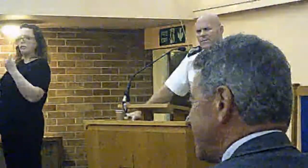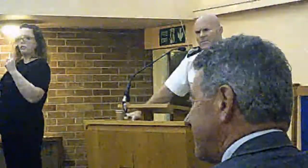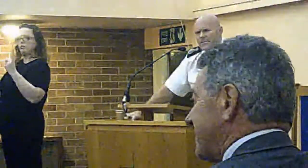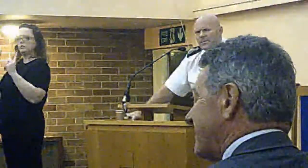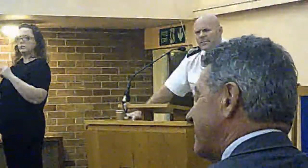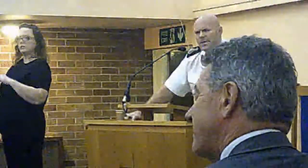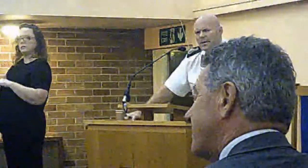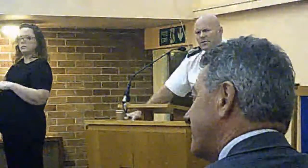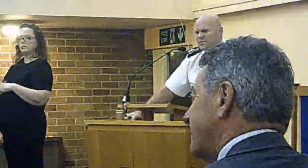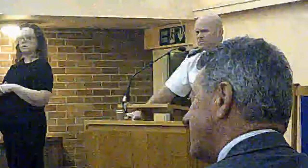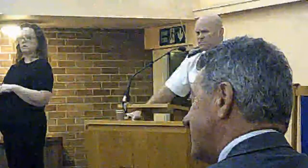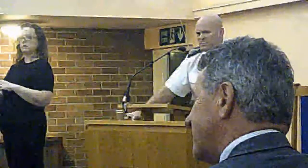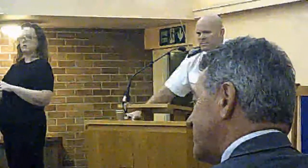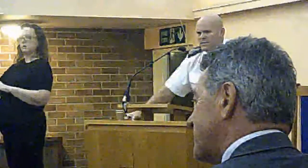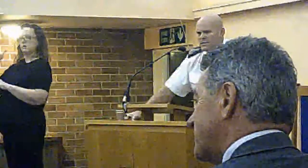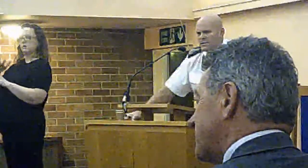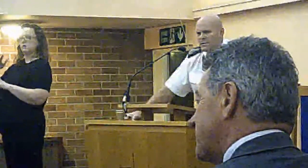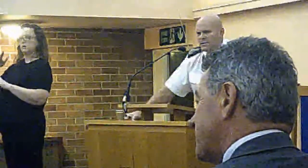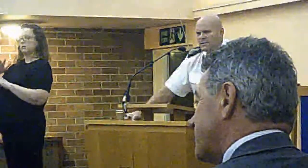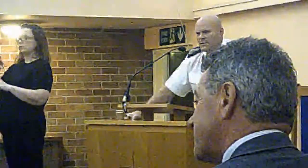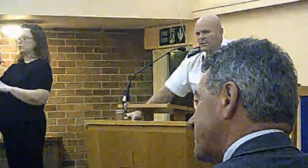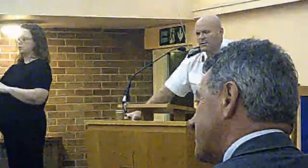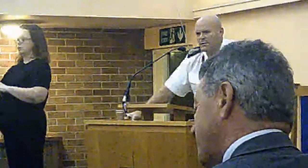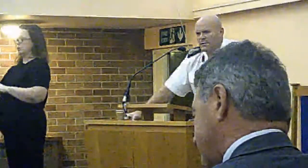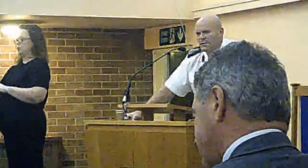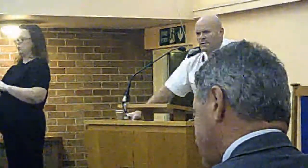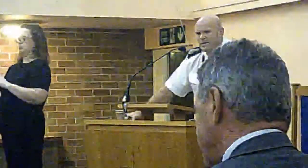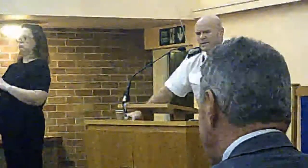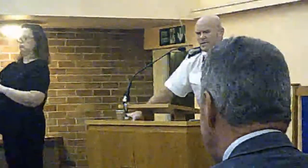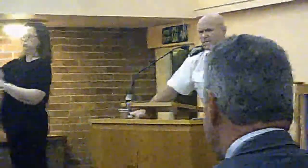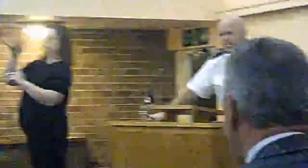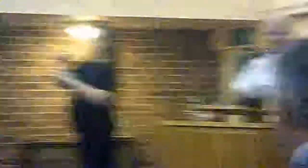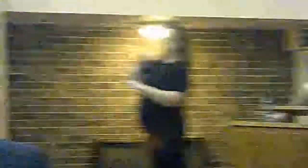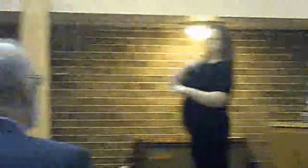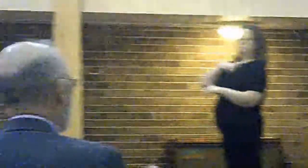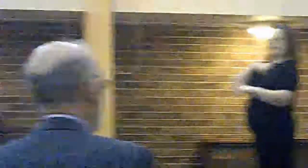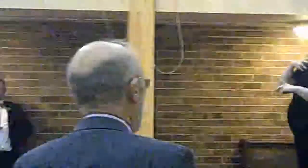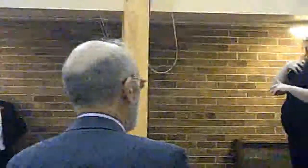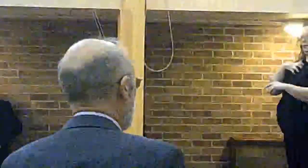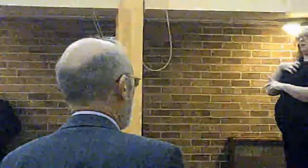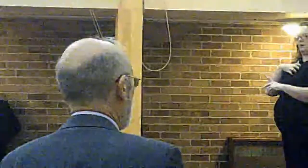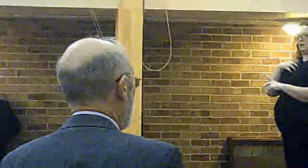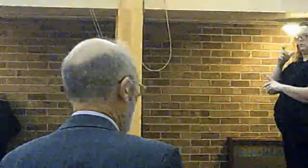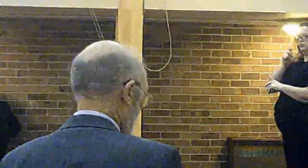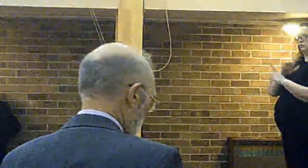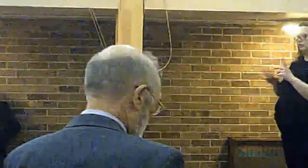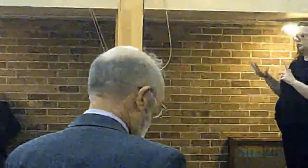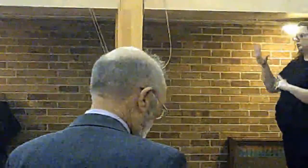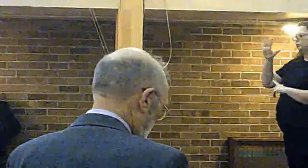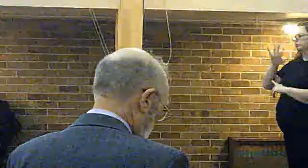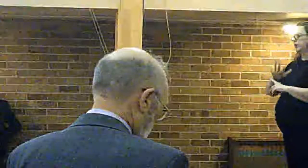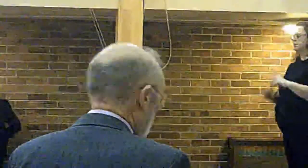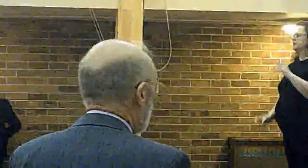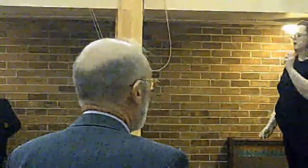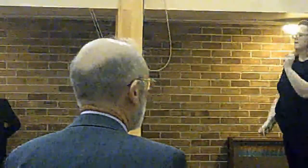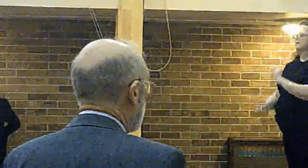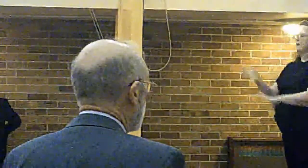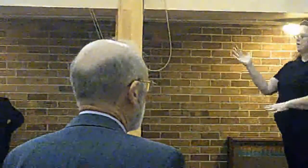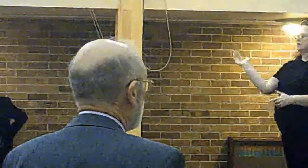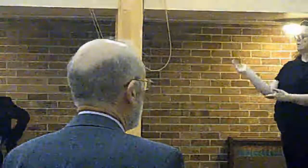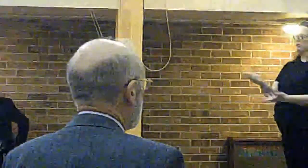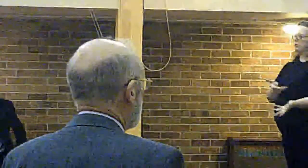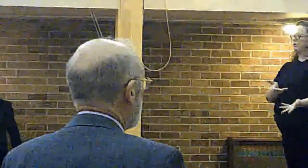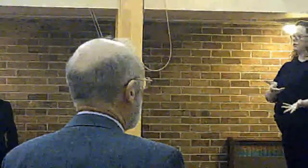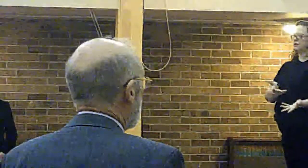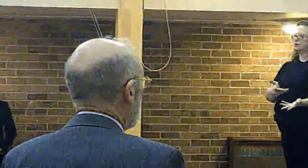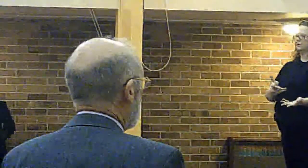the senior members. As I said, I spoke to two senior members of Cheshire Fire Service. You therefore would know that